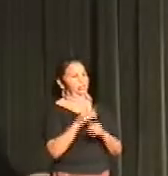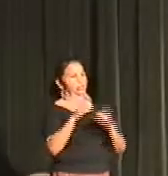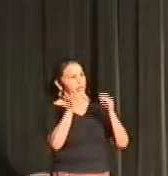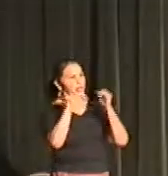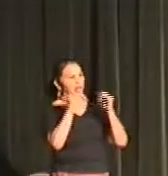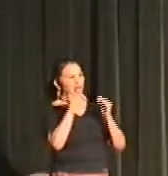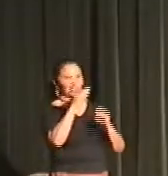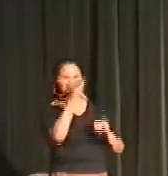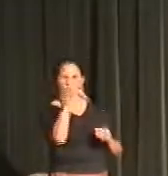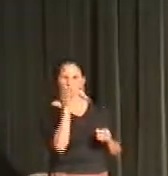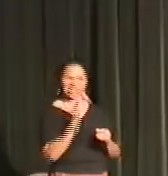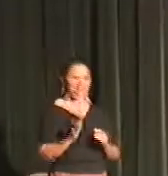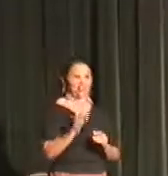no to an AA request.